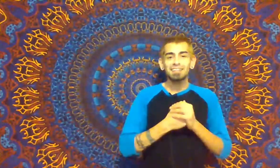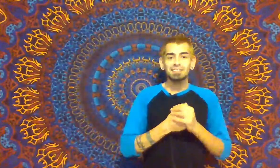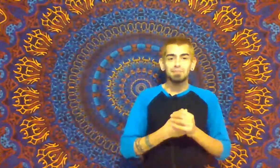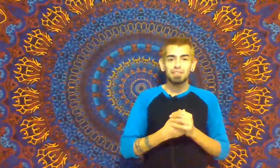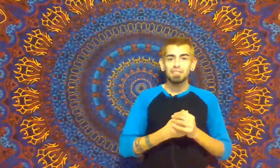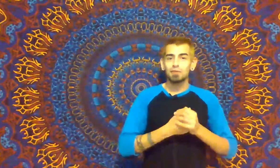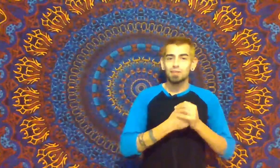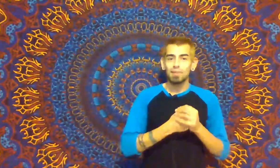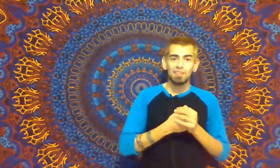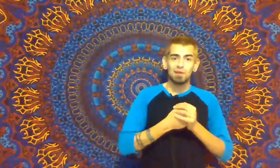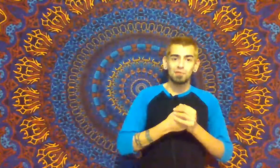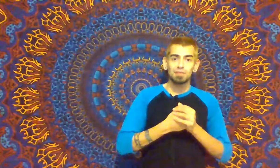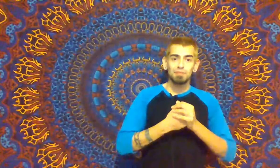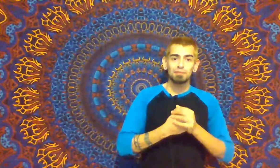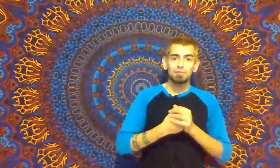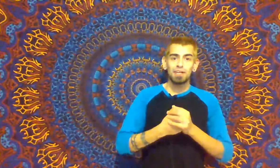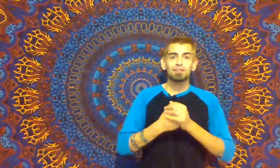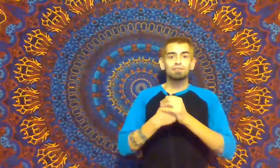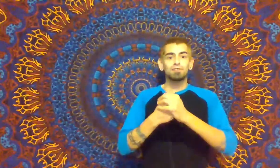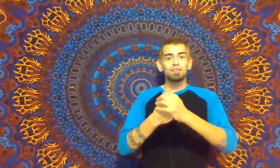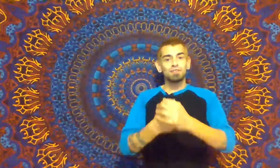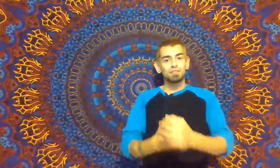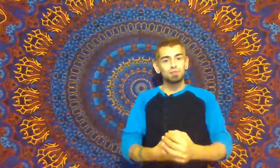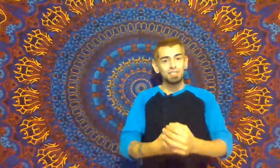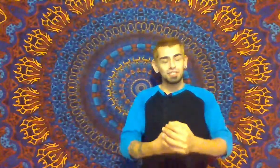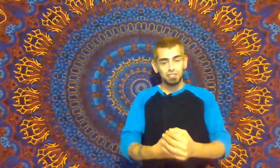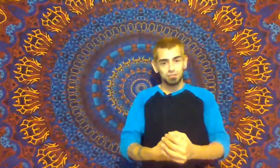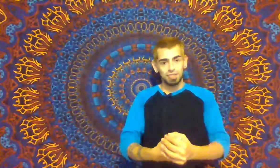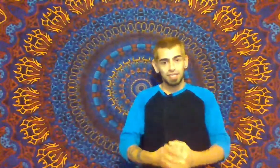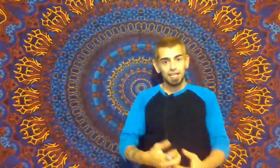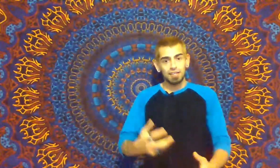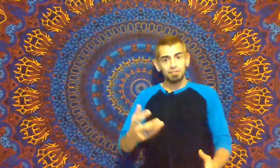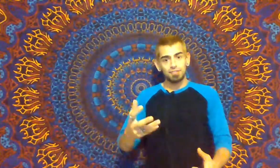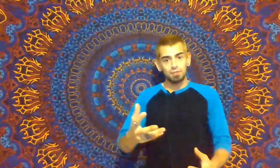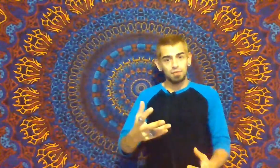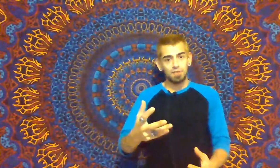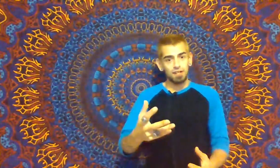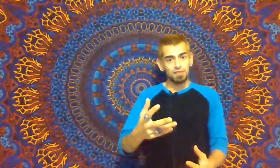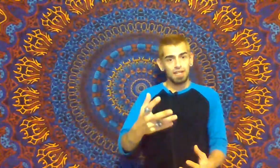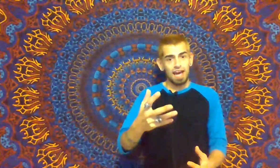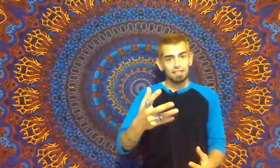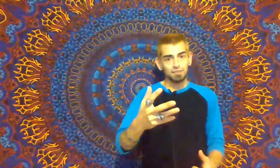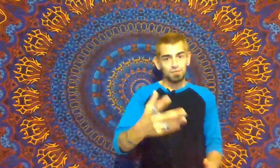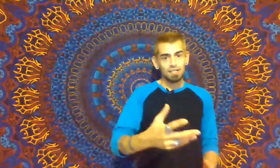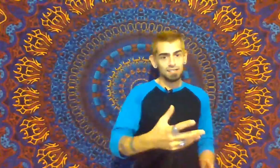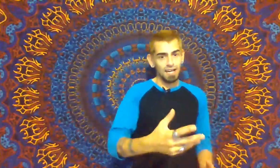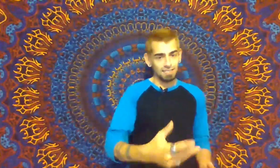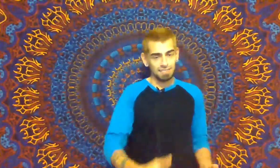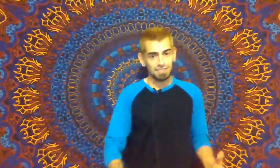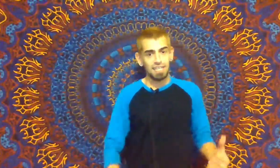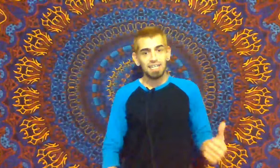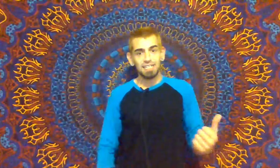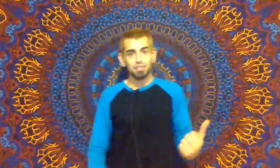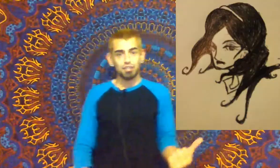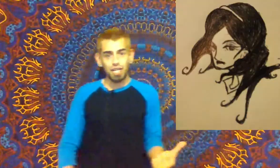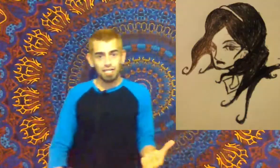and Molino are not the only people there in front of the Luinishi tree. There's someone there that Alex recognizes. It's Shannon